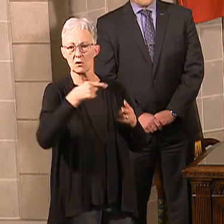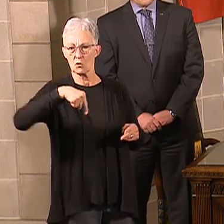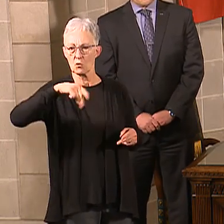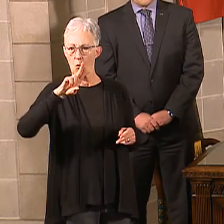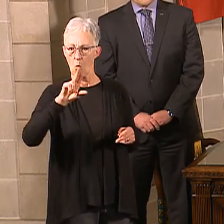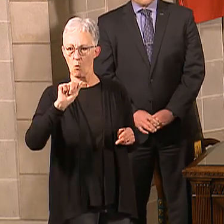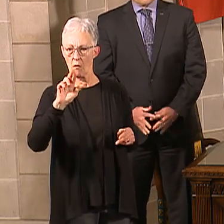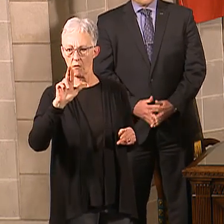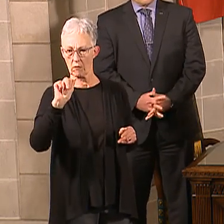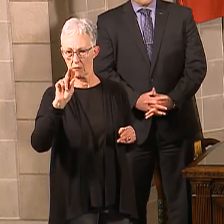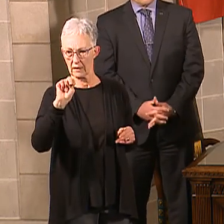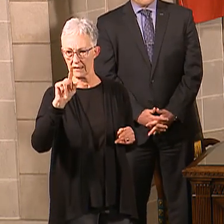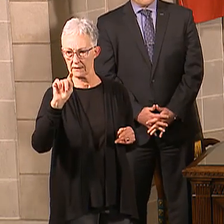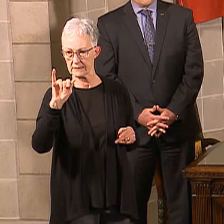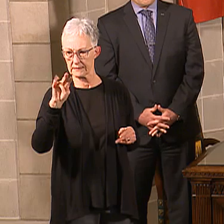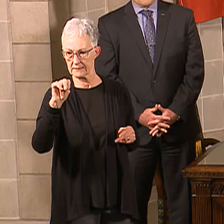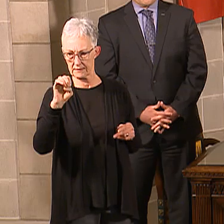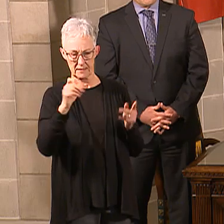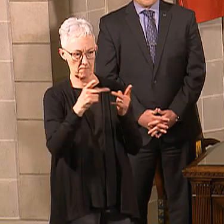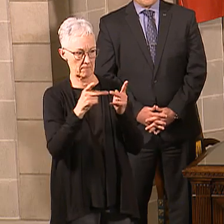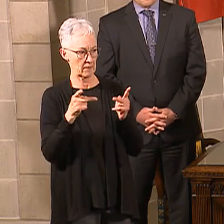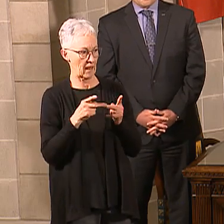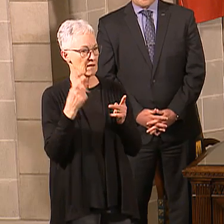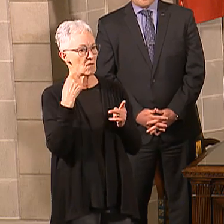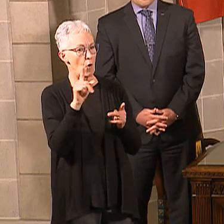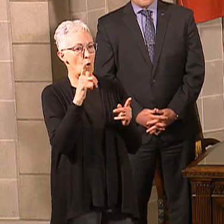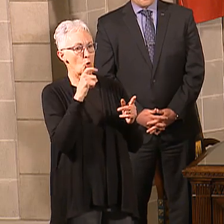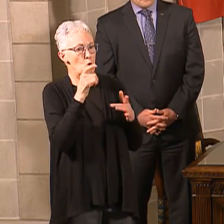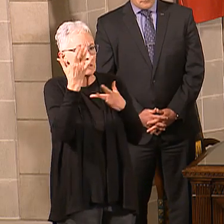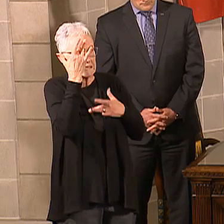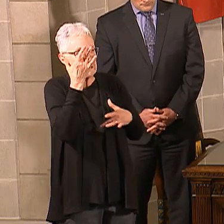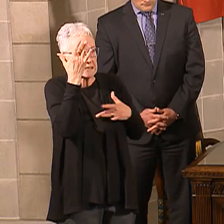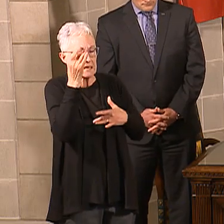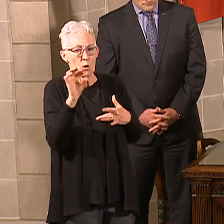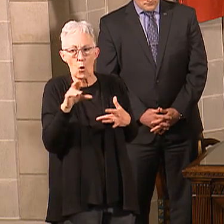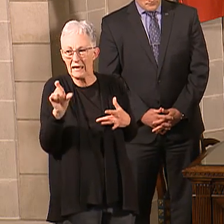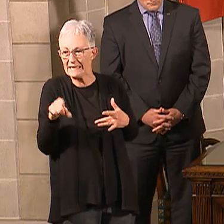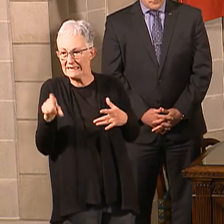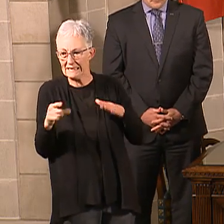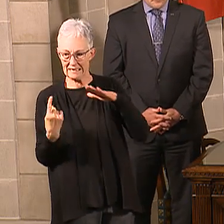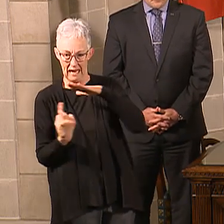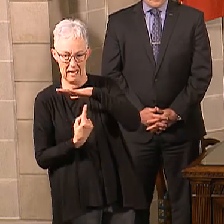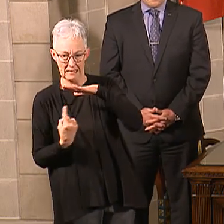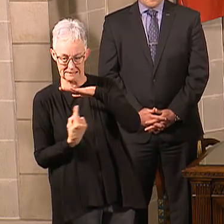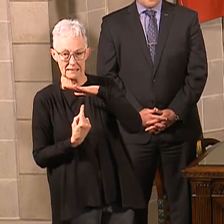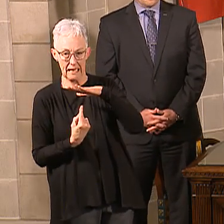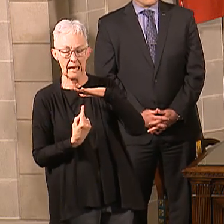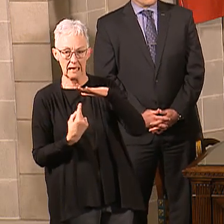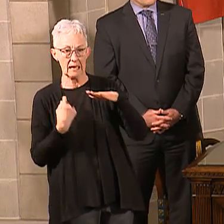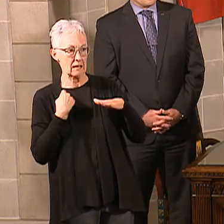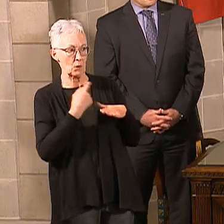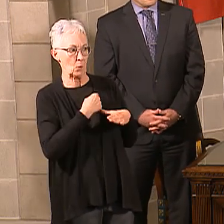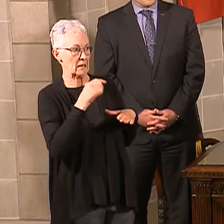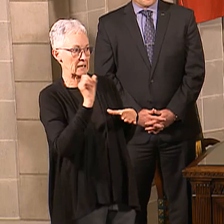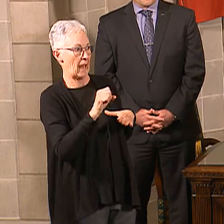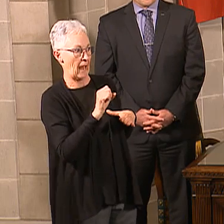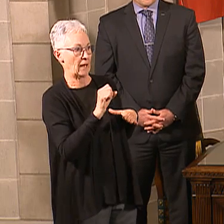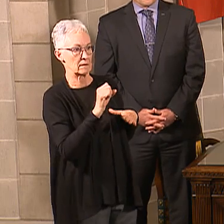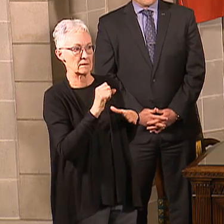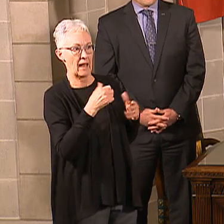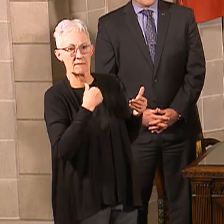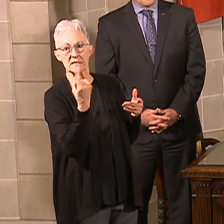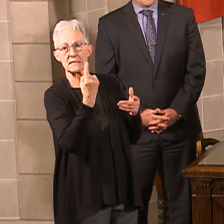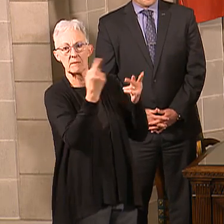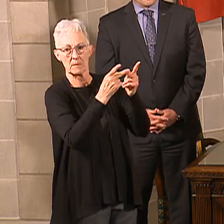at quarantine space. So we've already had this happen, actually, for example, with patient one. She exposed a healthcare worker who